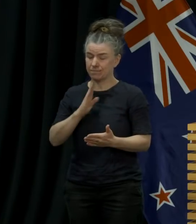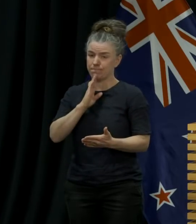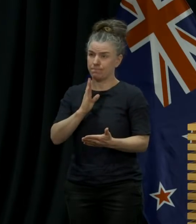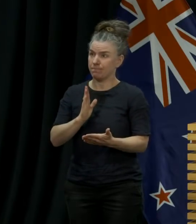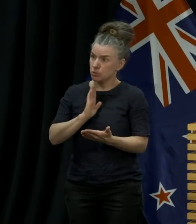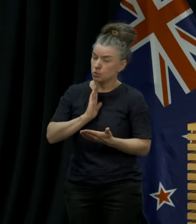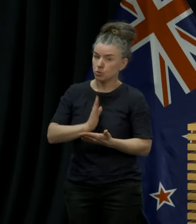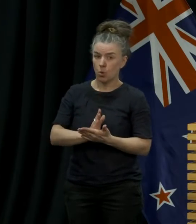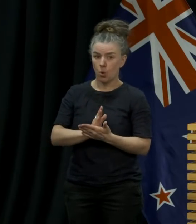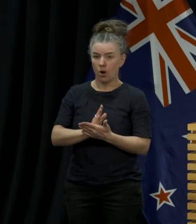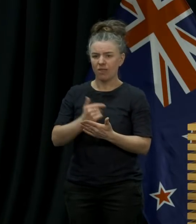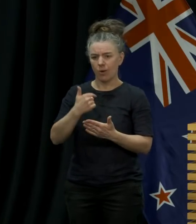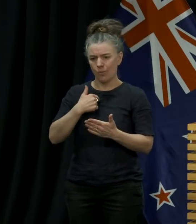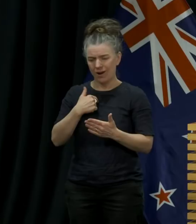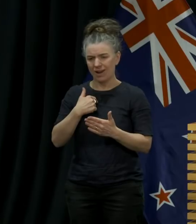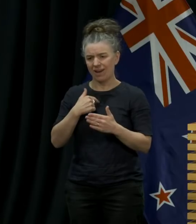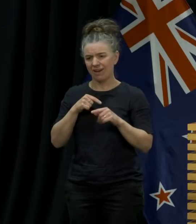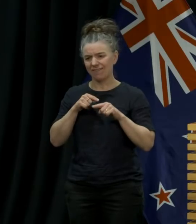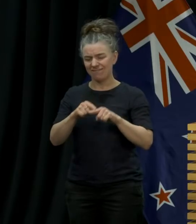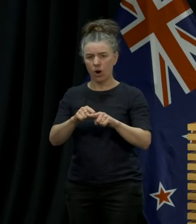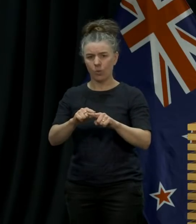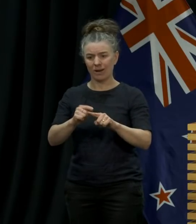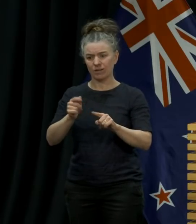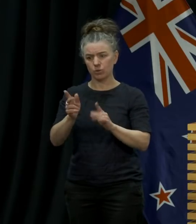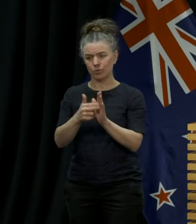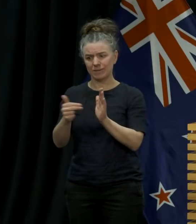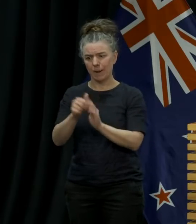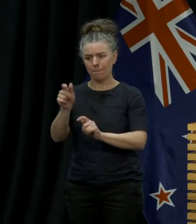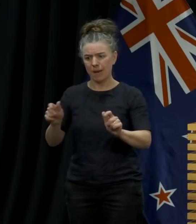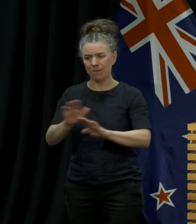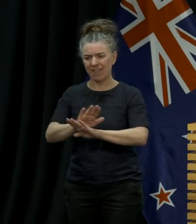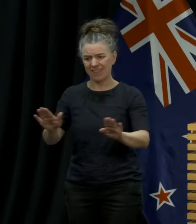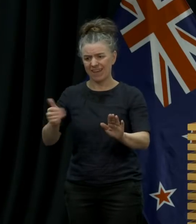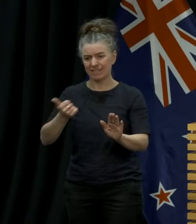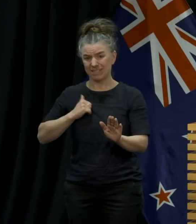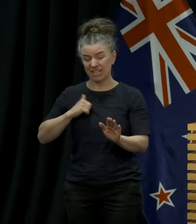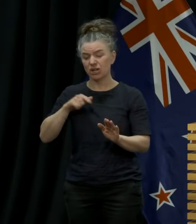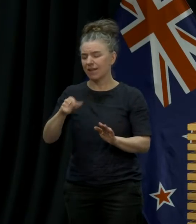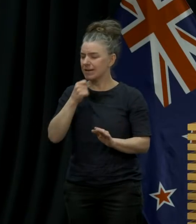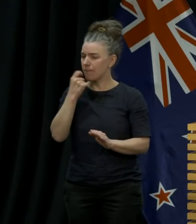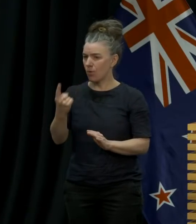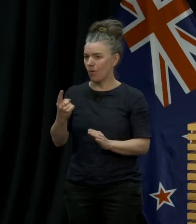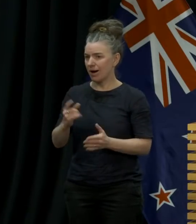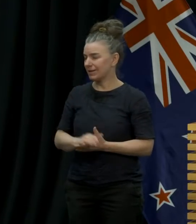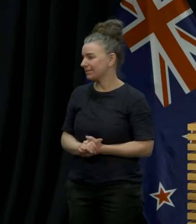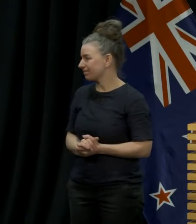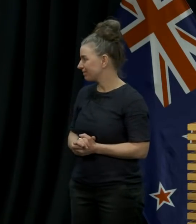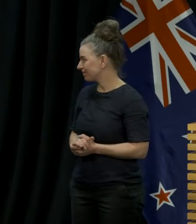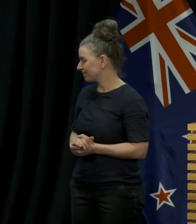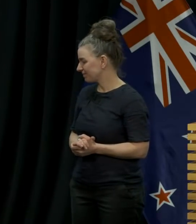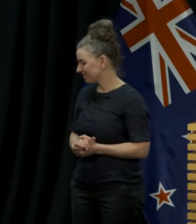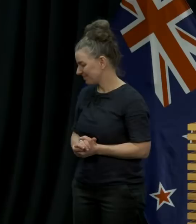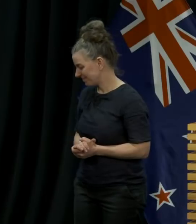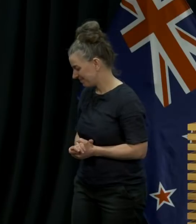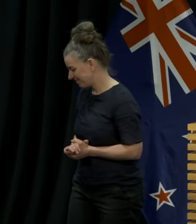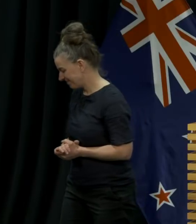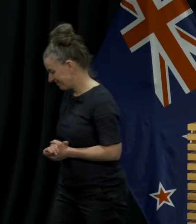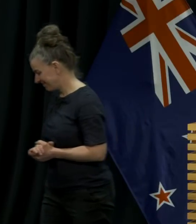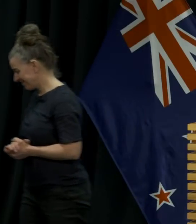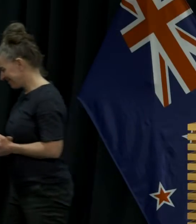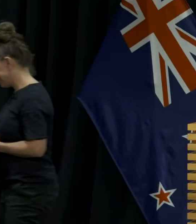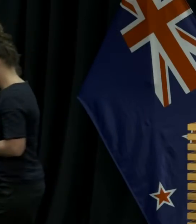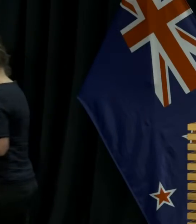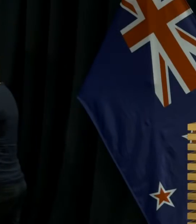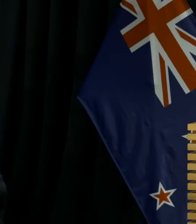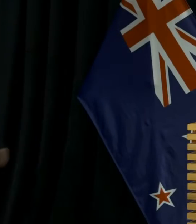reassured that we are meeting the expectations of New Zealanders, and that comes first. Have you been given